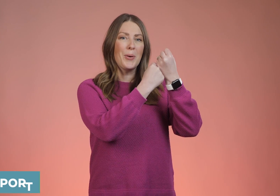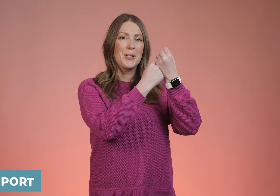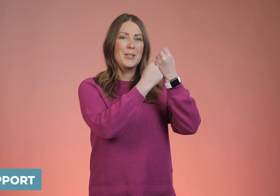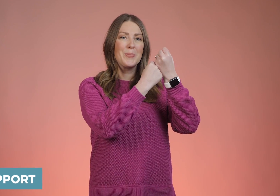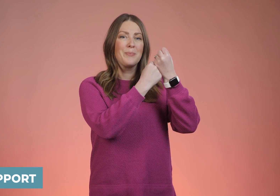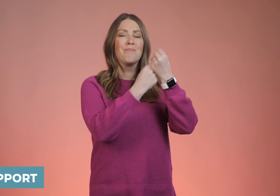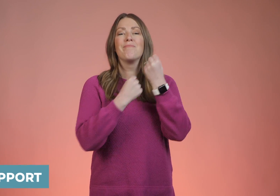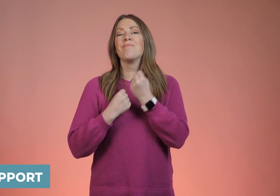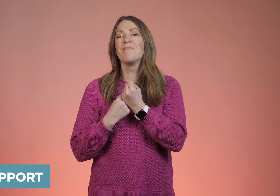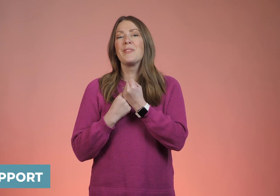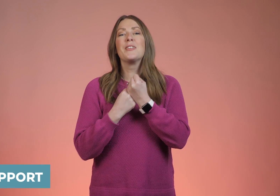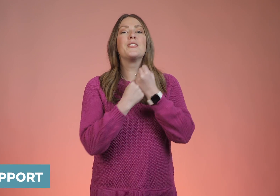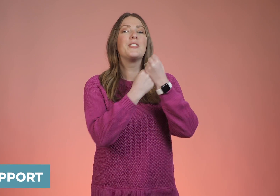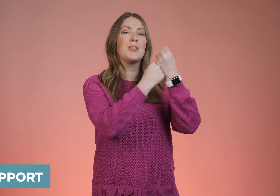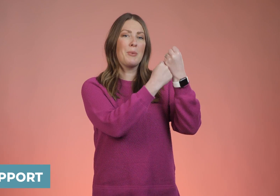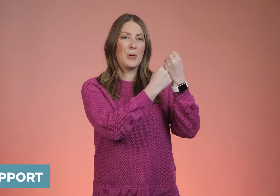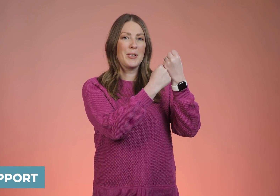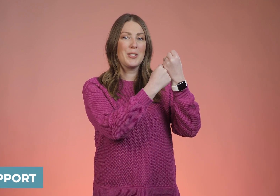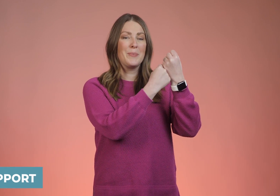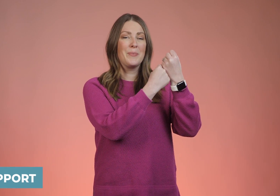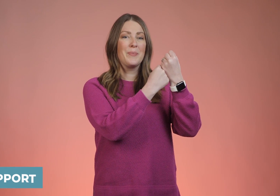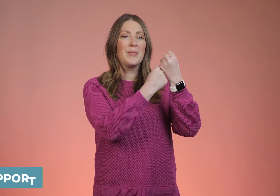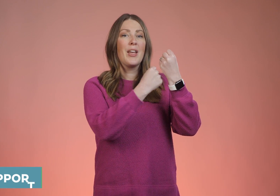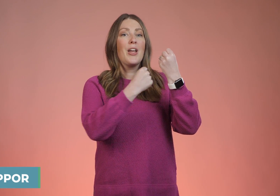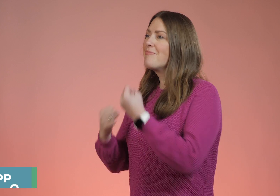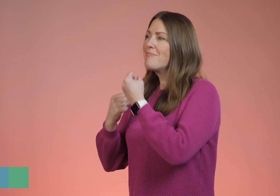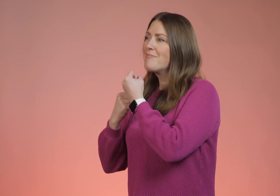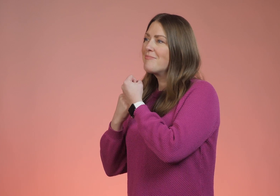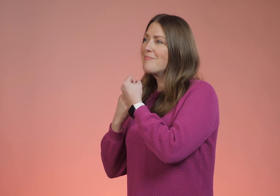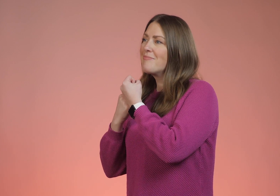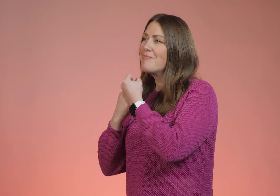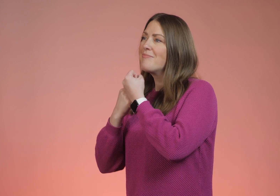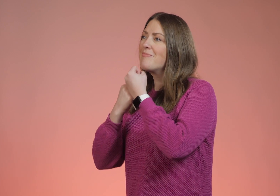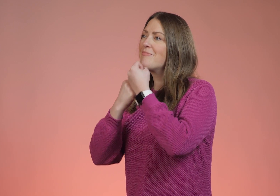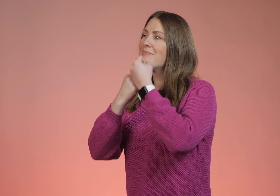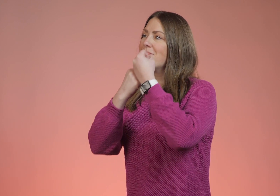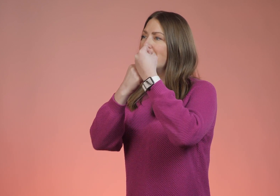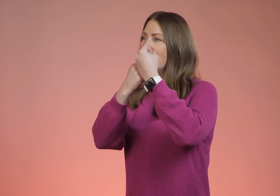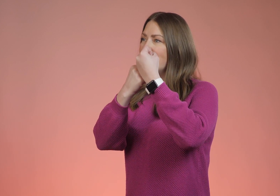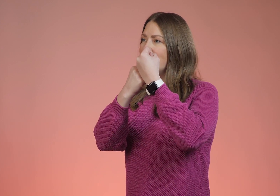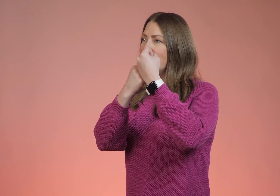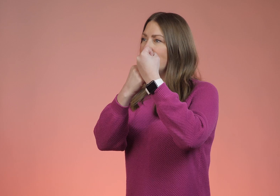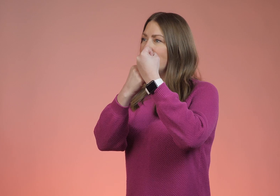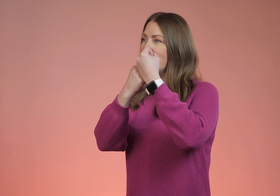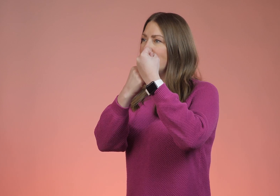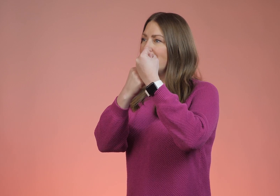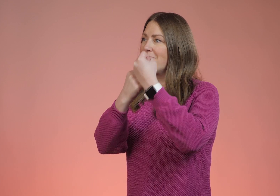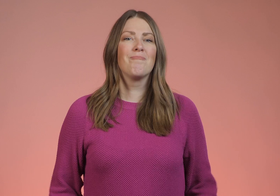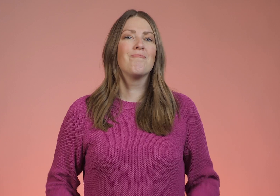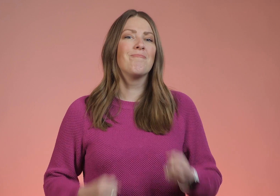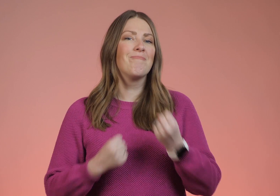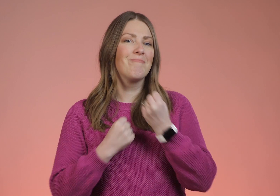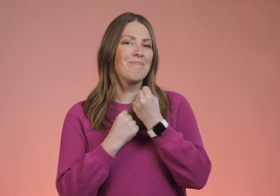Support. Support. Your dominant hand is pushing up your non-dominant